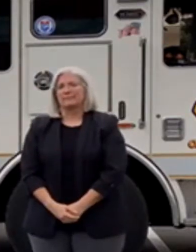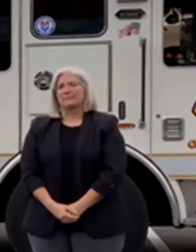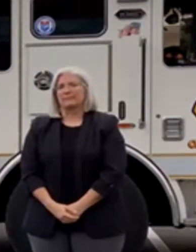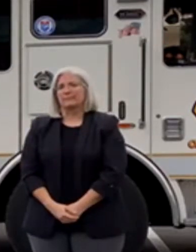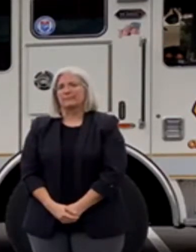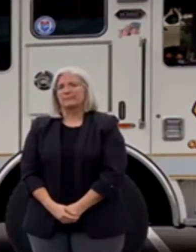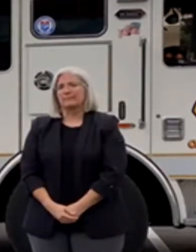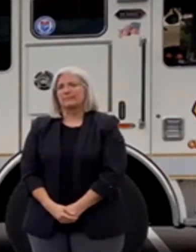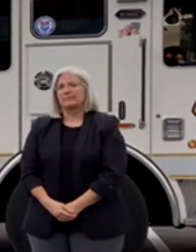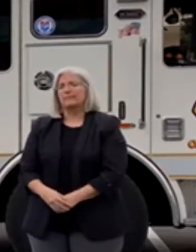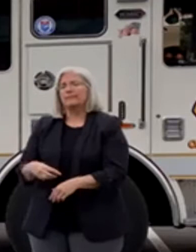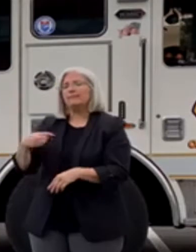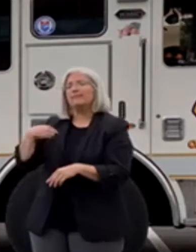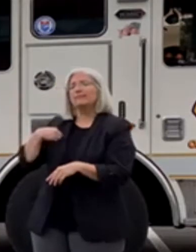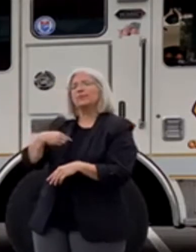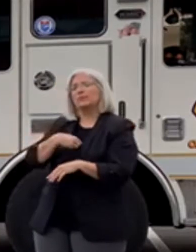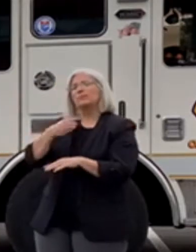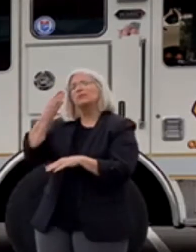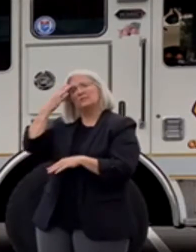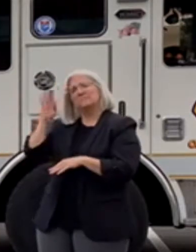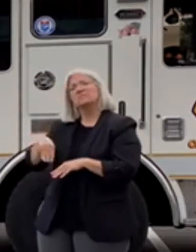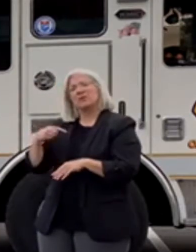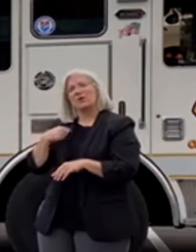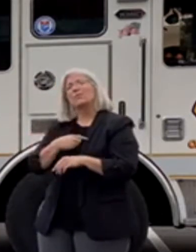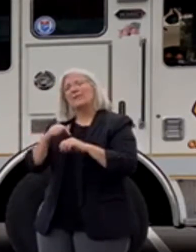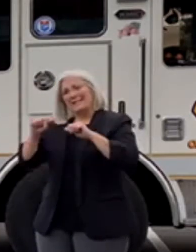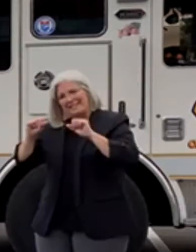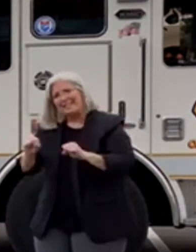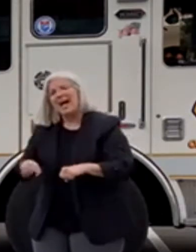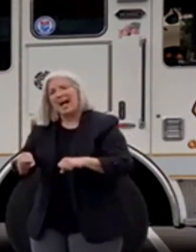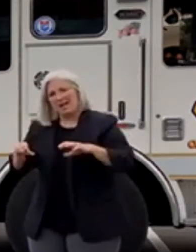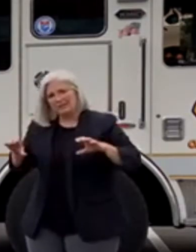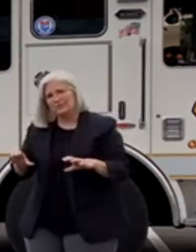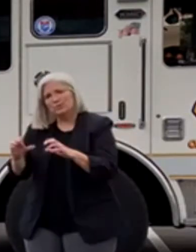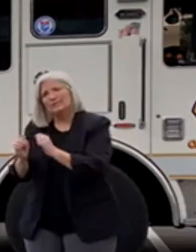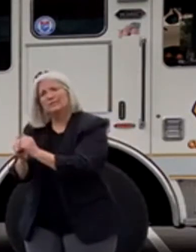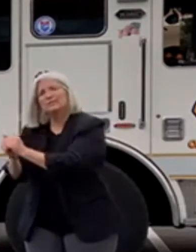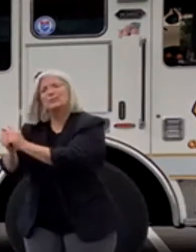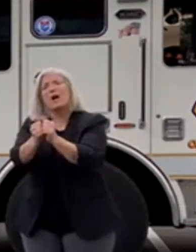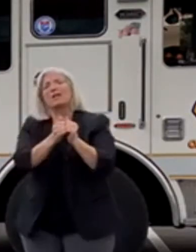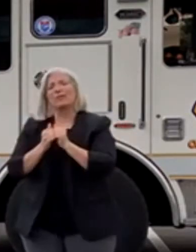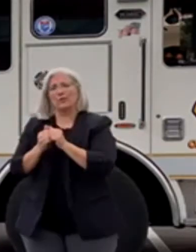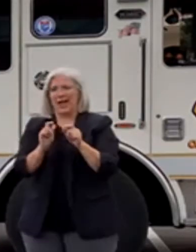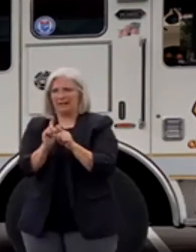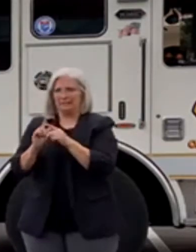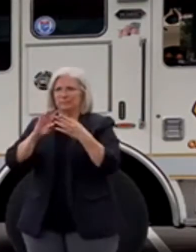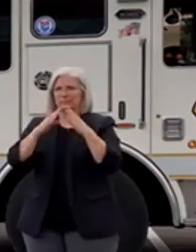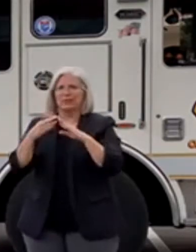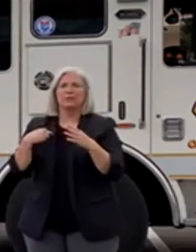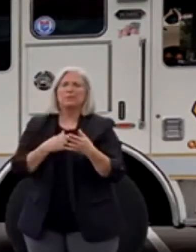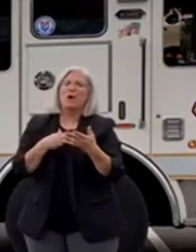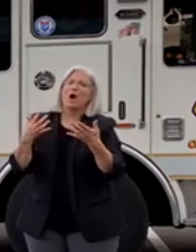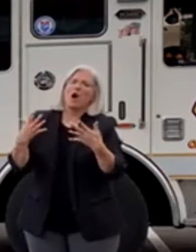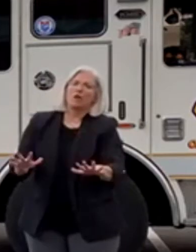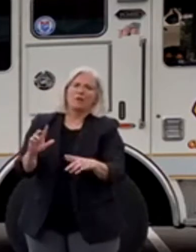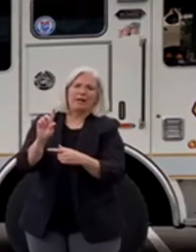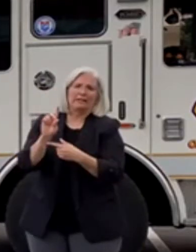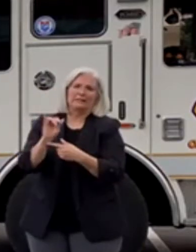We know that we can do this together as a community. We've done it before. We will do it